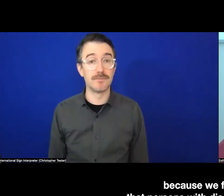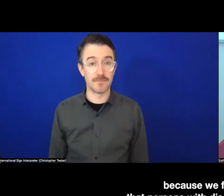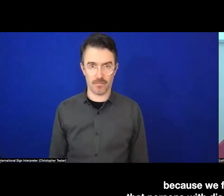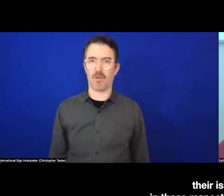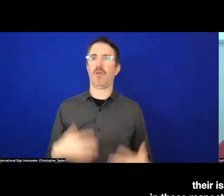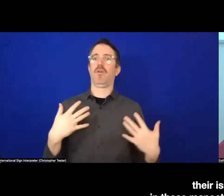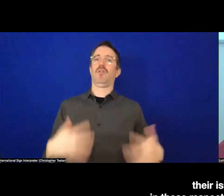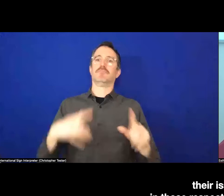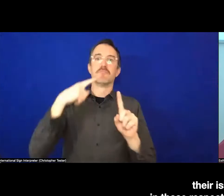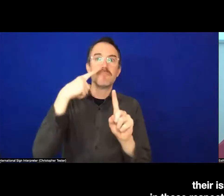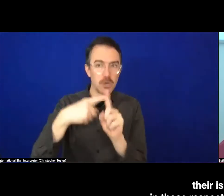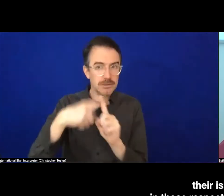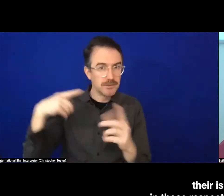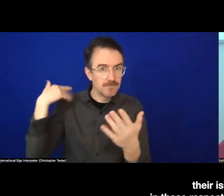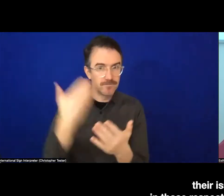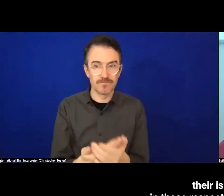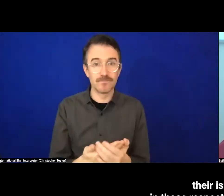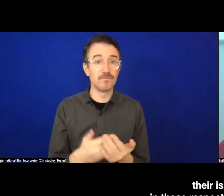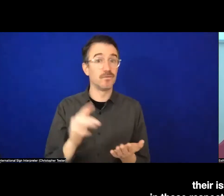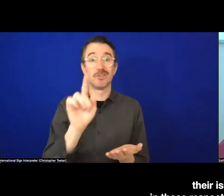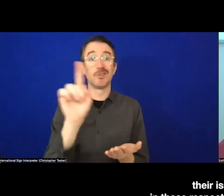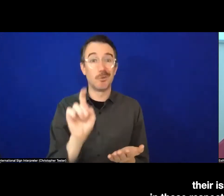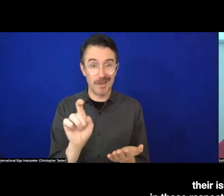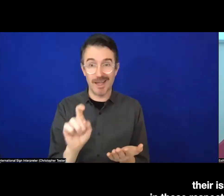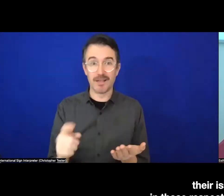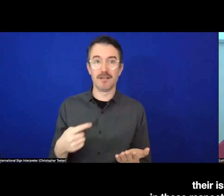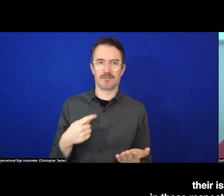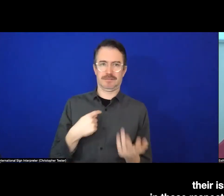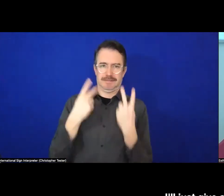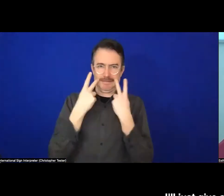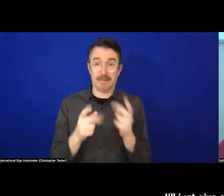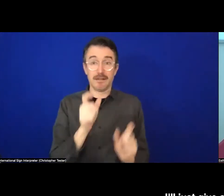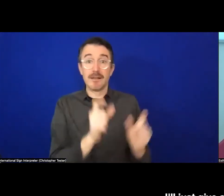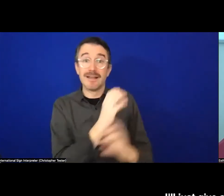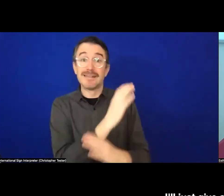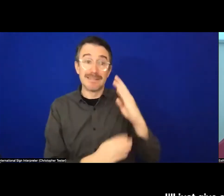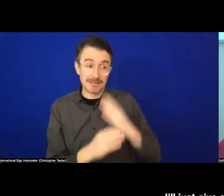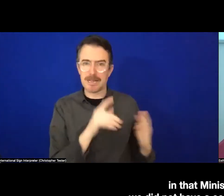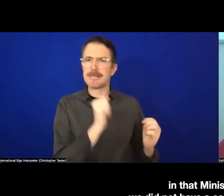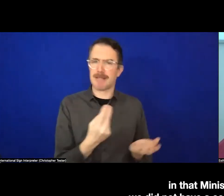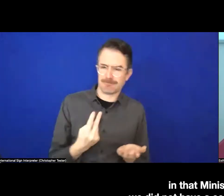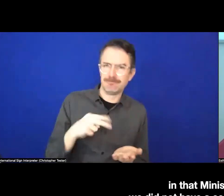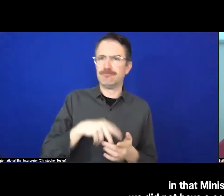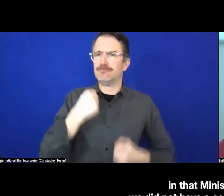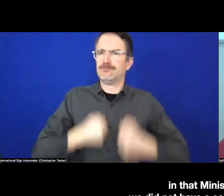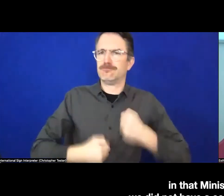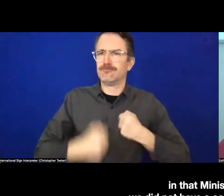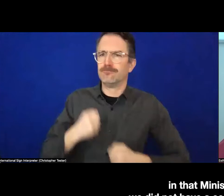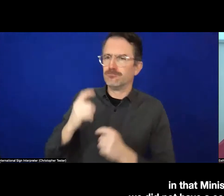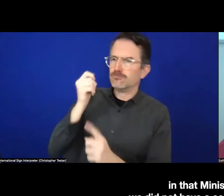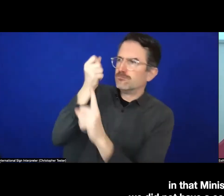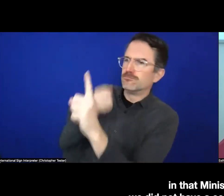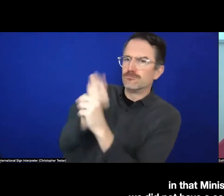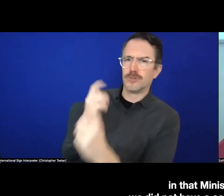that persons with disabilities could root their issues in those respective ministries. I'll just give an example. In the Ministry